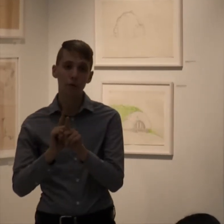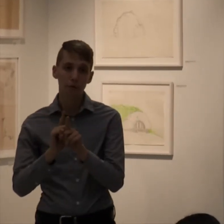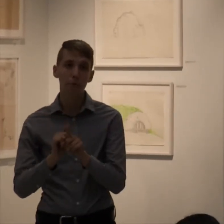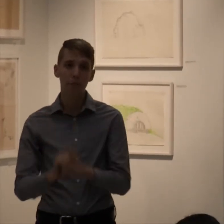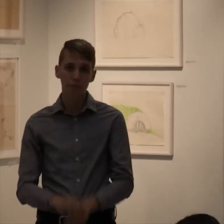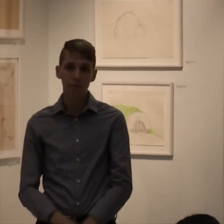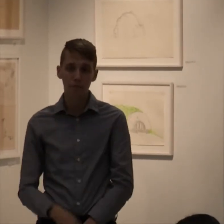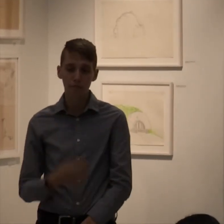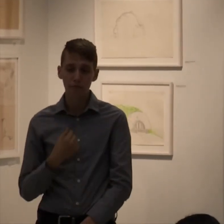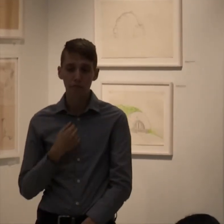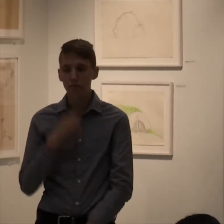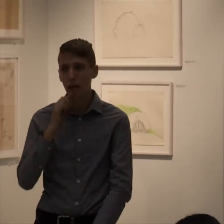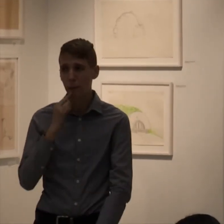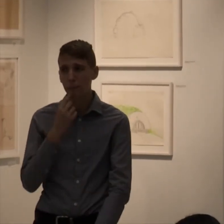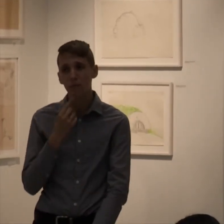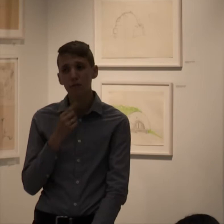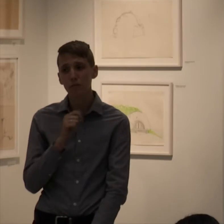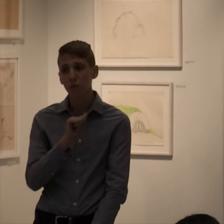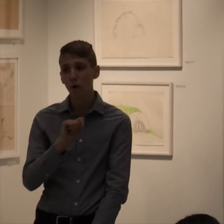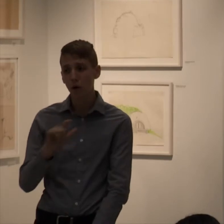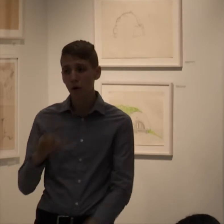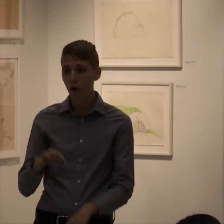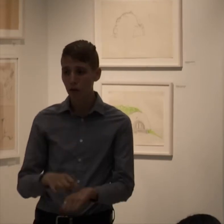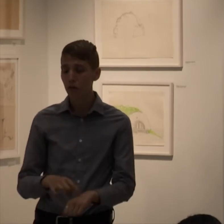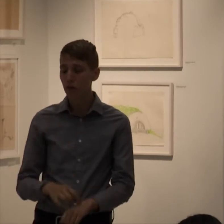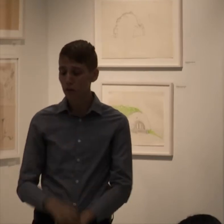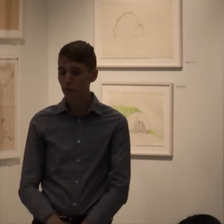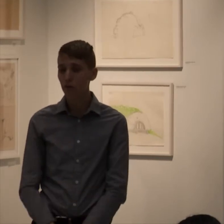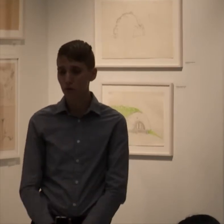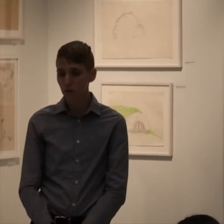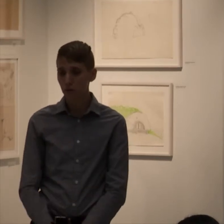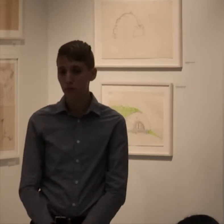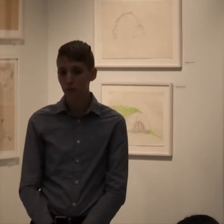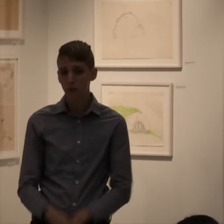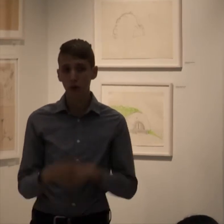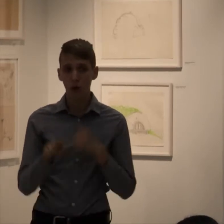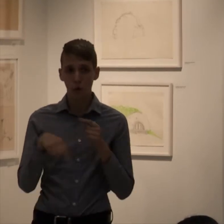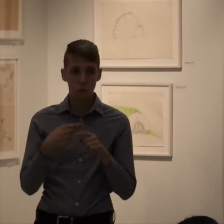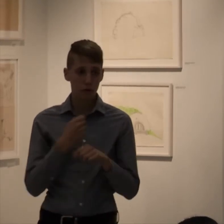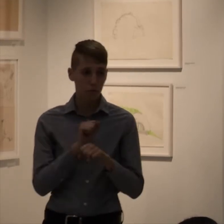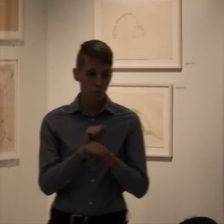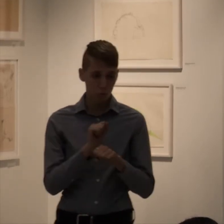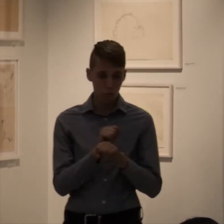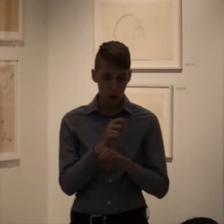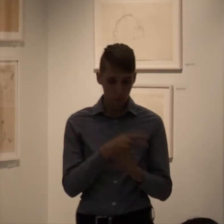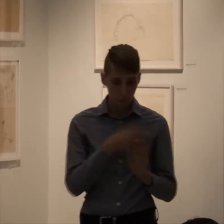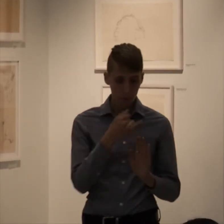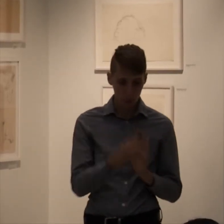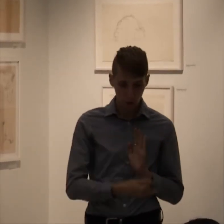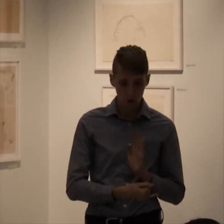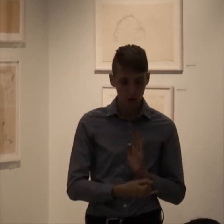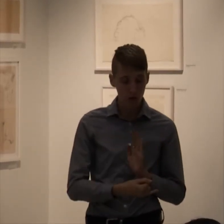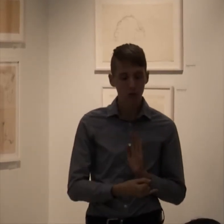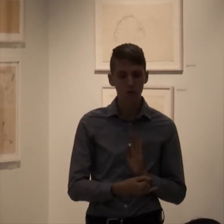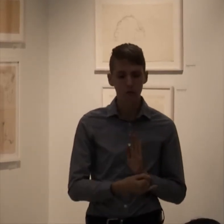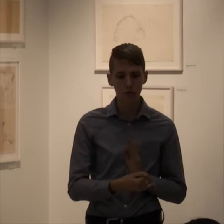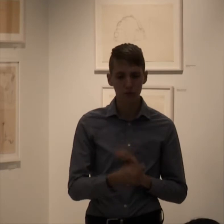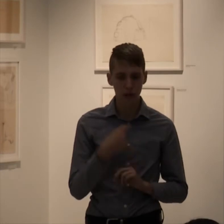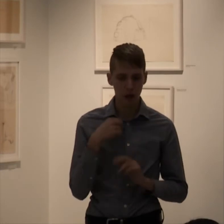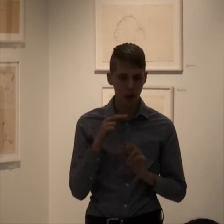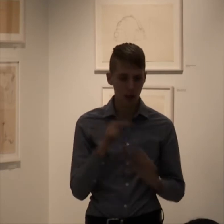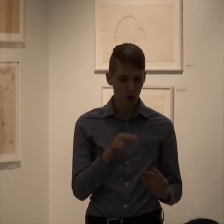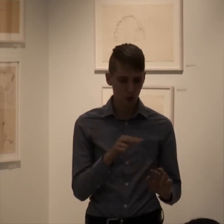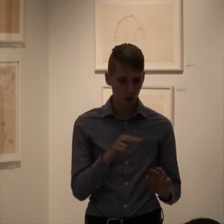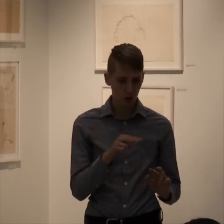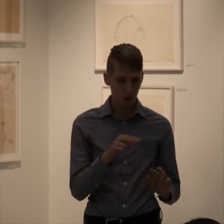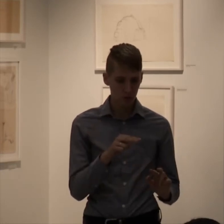I miss Massimo all the time. And it says that when I'm working on projects, invariably I look at it